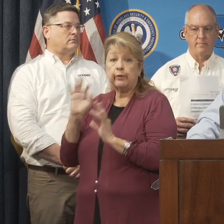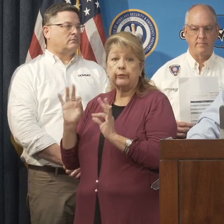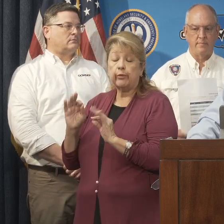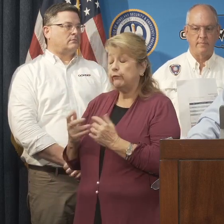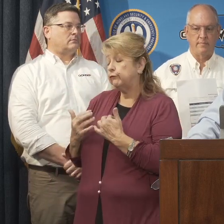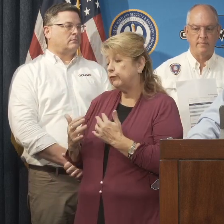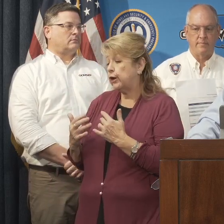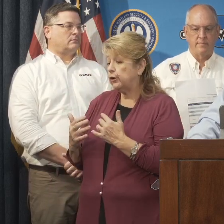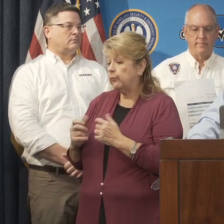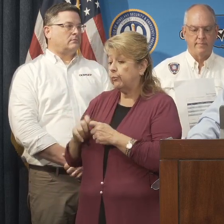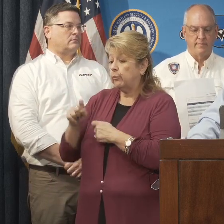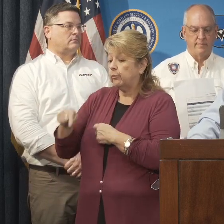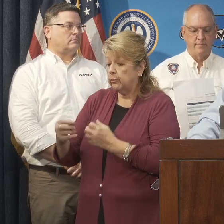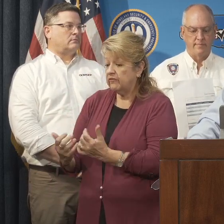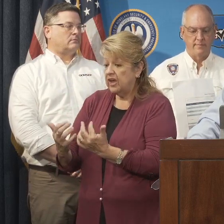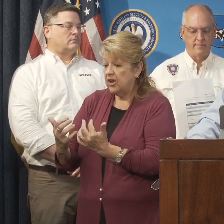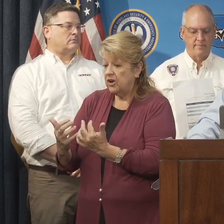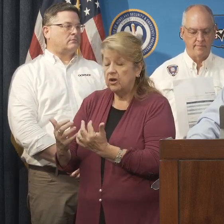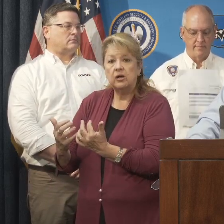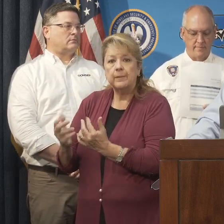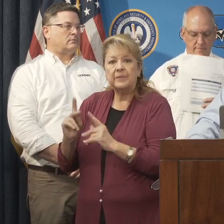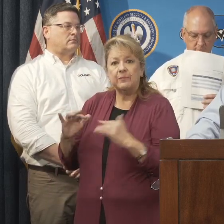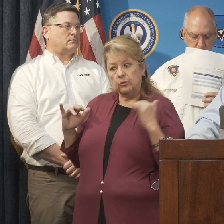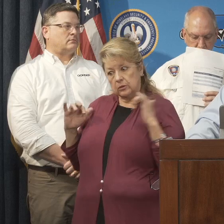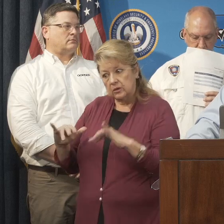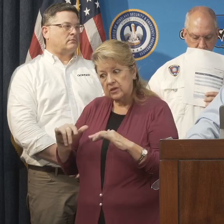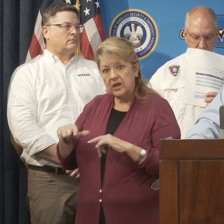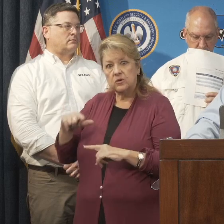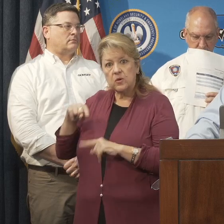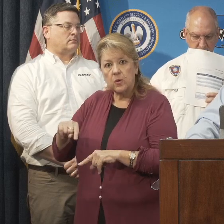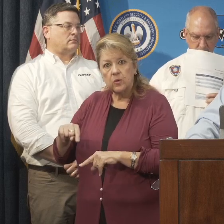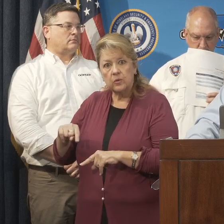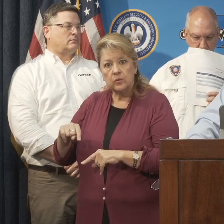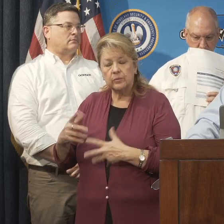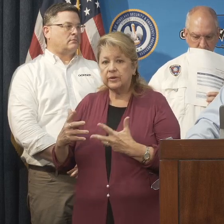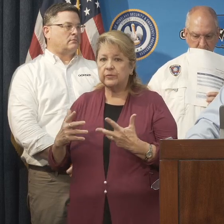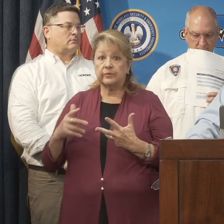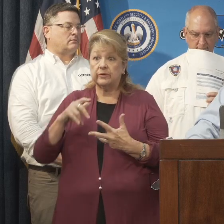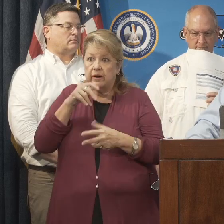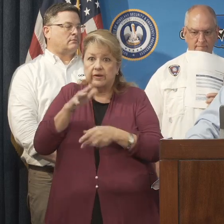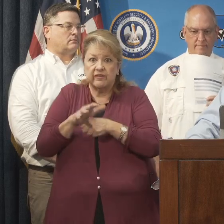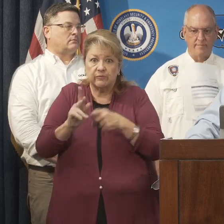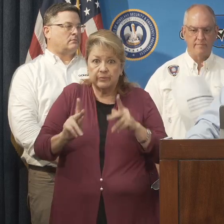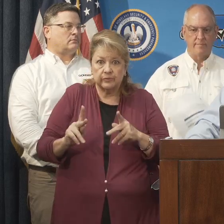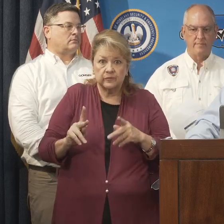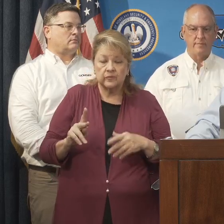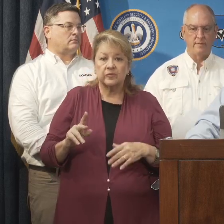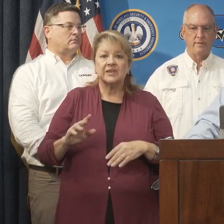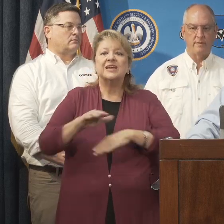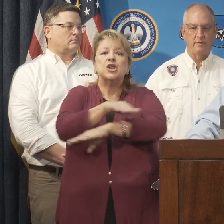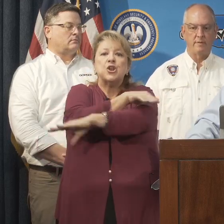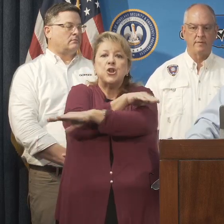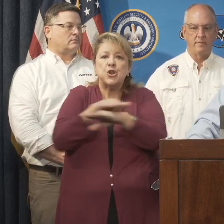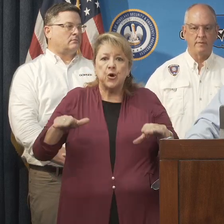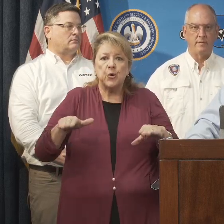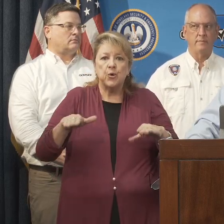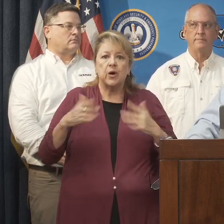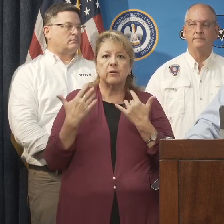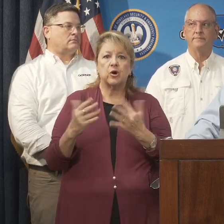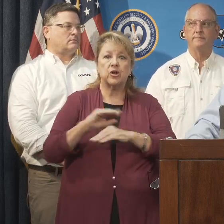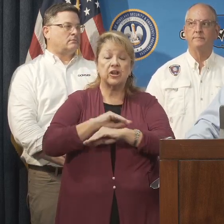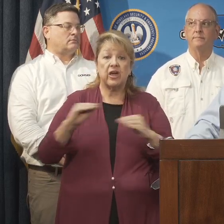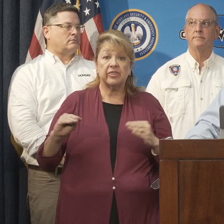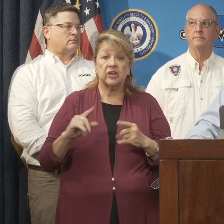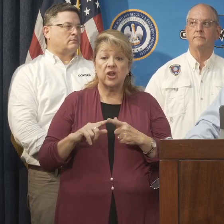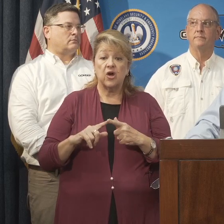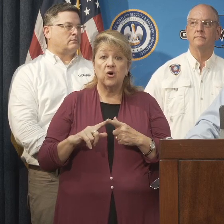got to get on it, hold it, and contain it. So the bottom line is we're asking each and every one, there's no burning of any kind. There's no burning